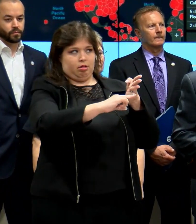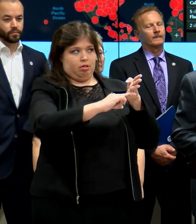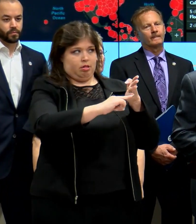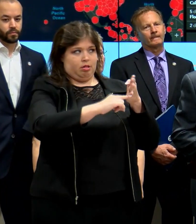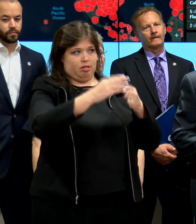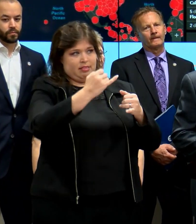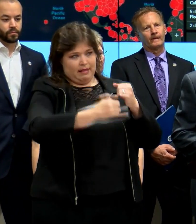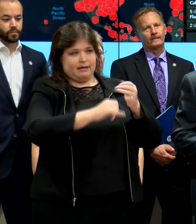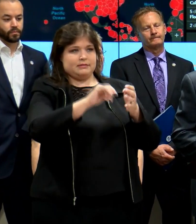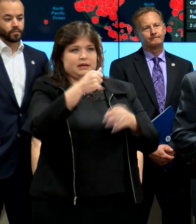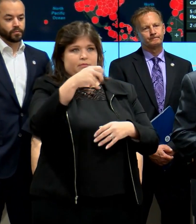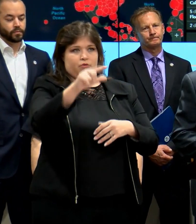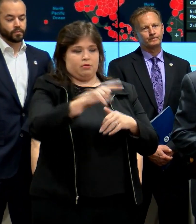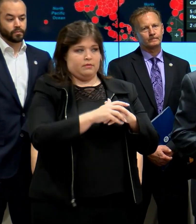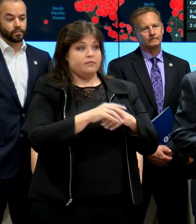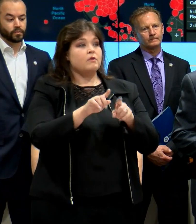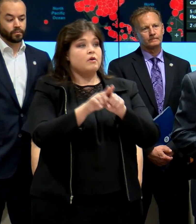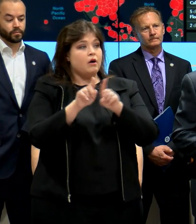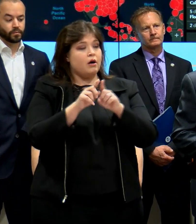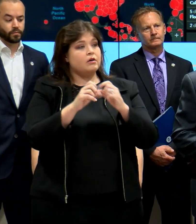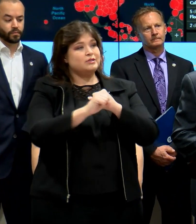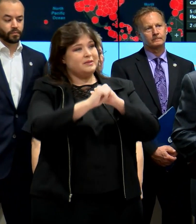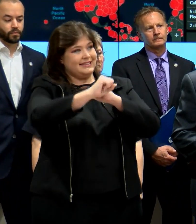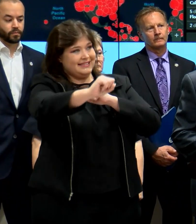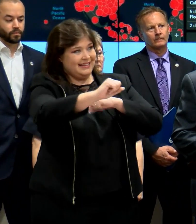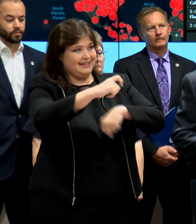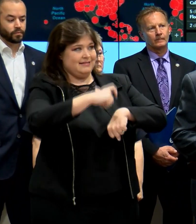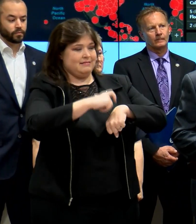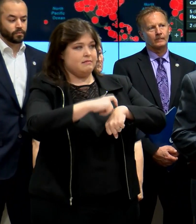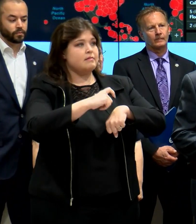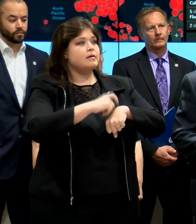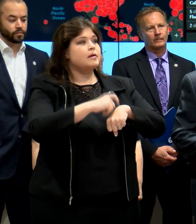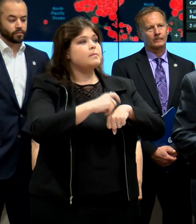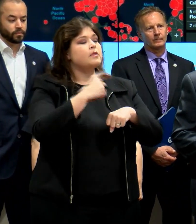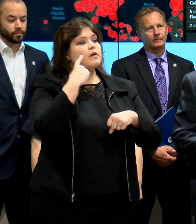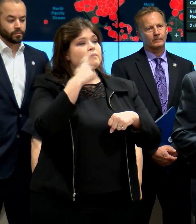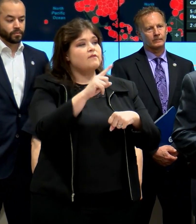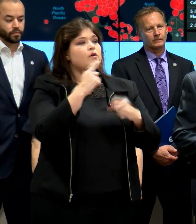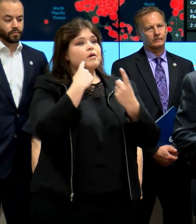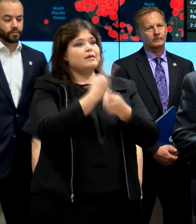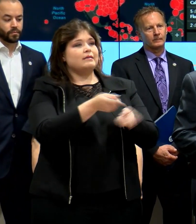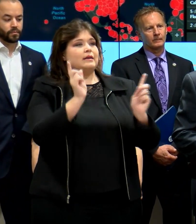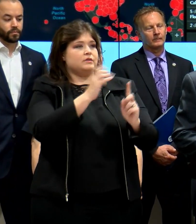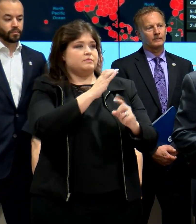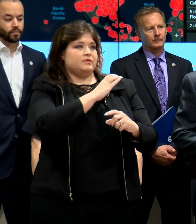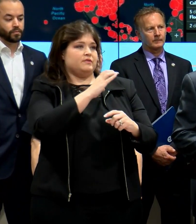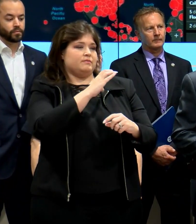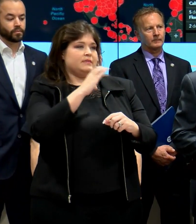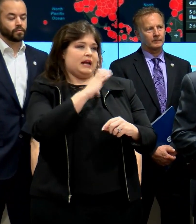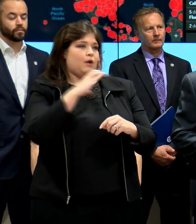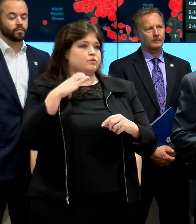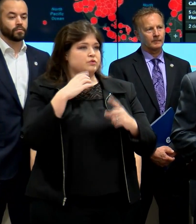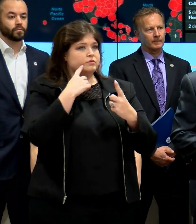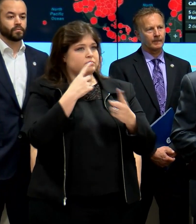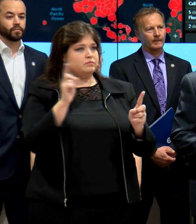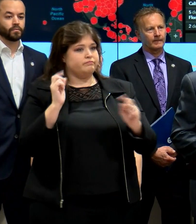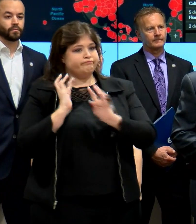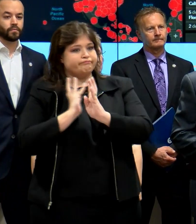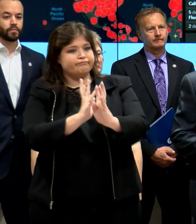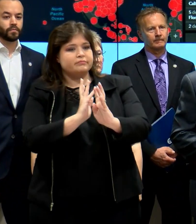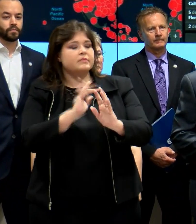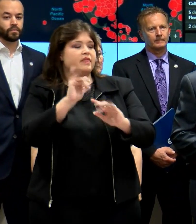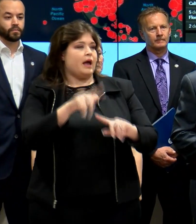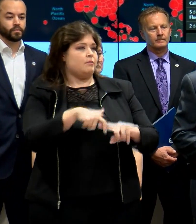suspend all proclamation presentations at City Hall on Tuesdays, which is normally at 1:30. That will